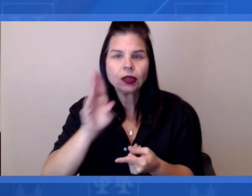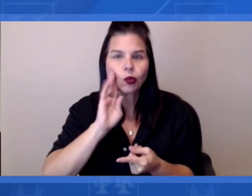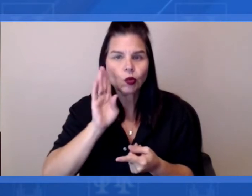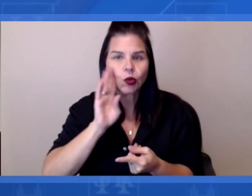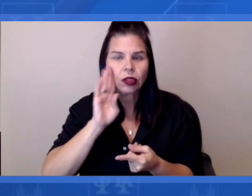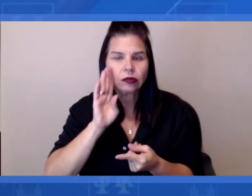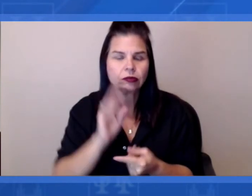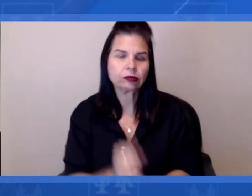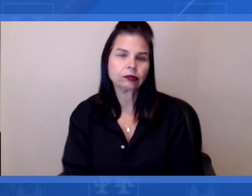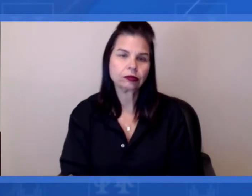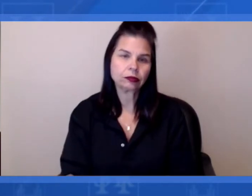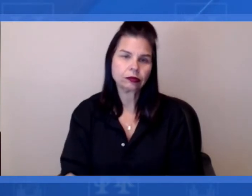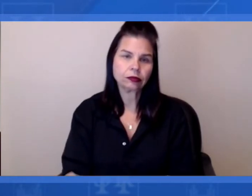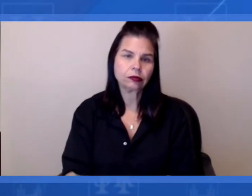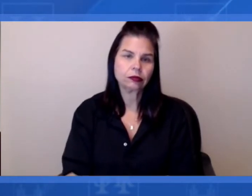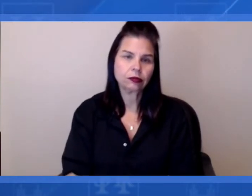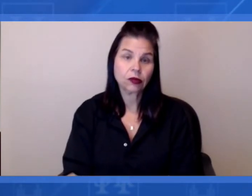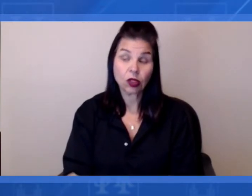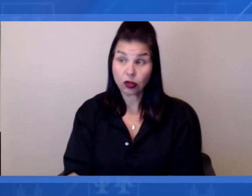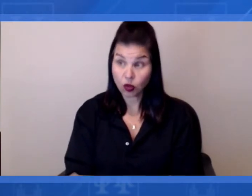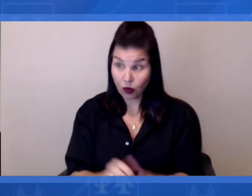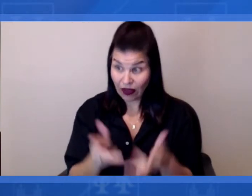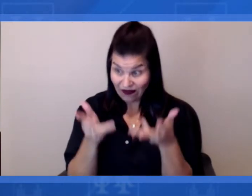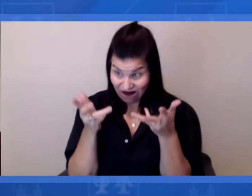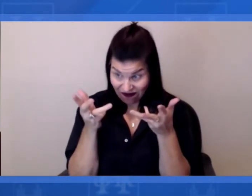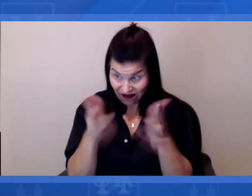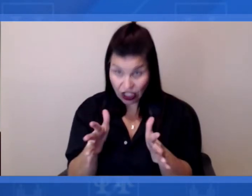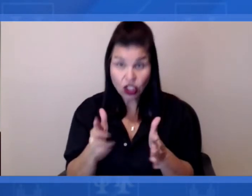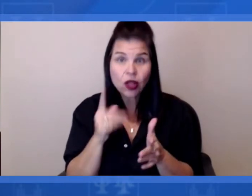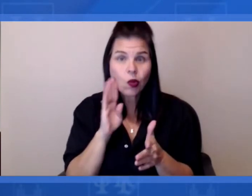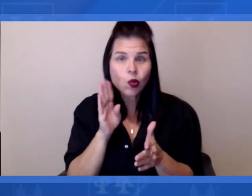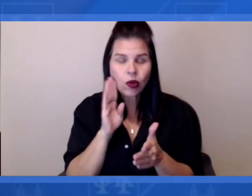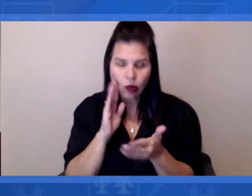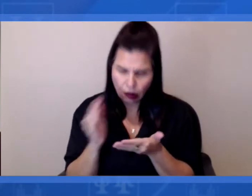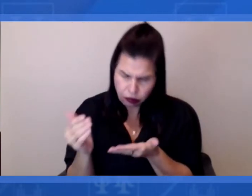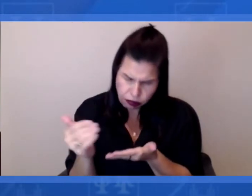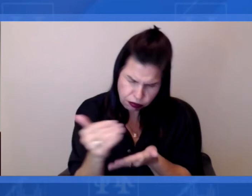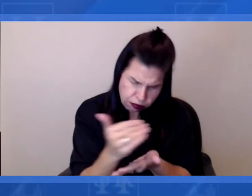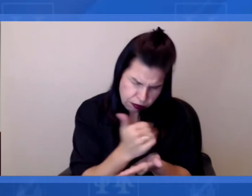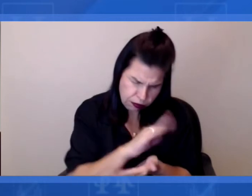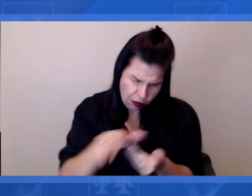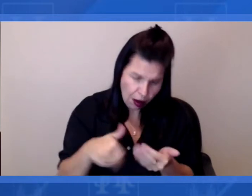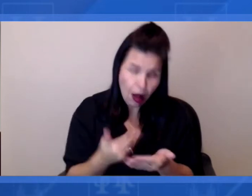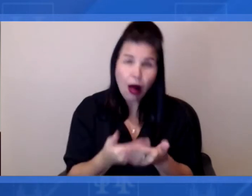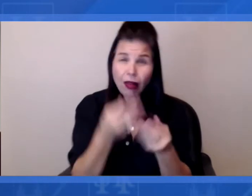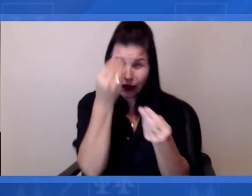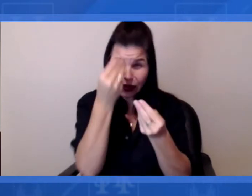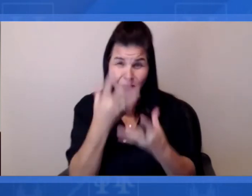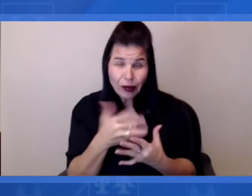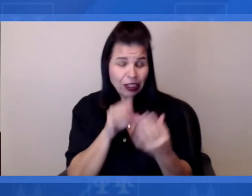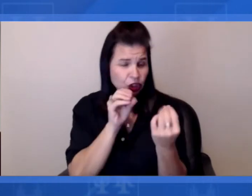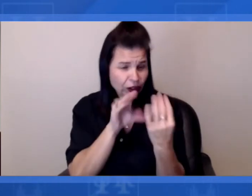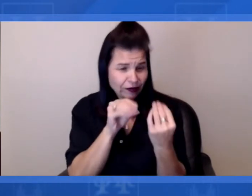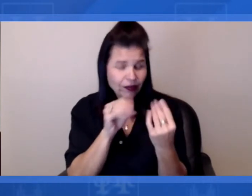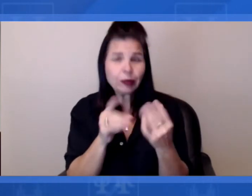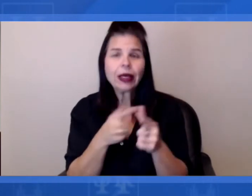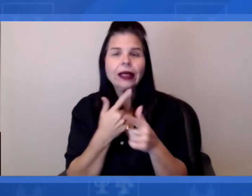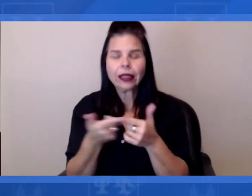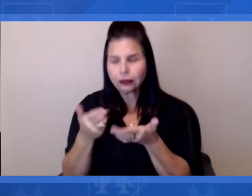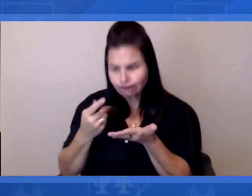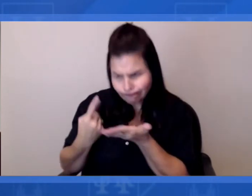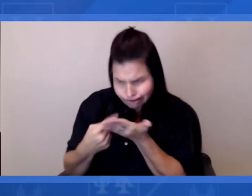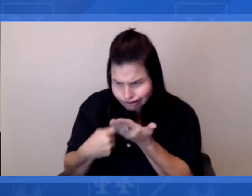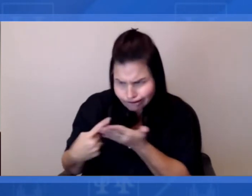Following this, we will compile results and provide an update to the Advisory Committee for Persons with Disabilities.